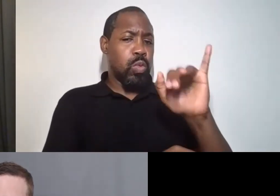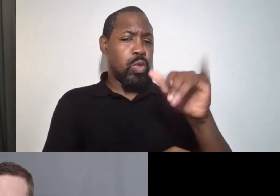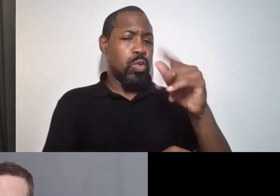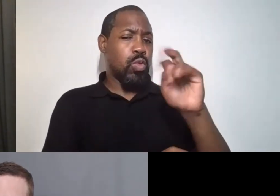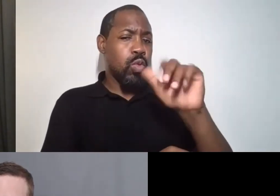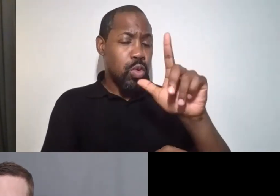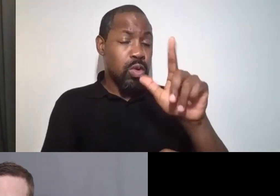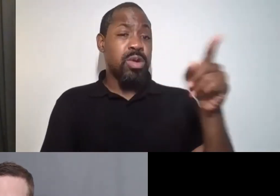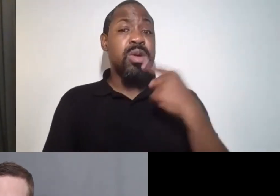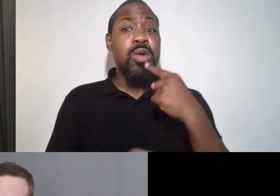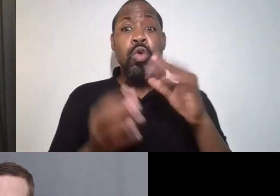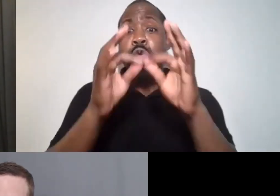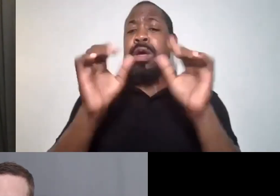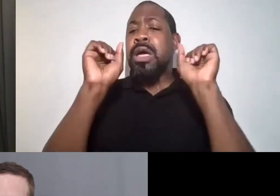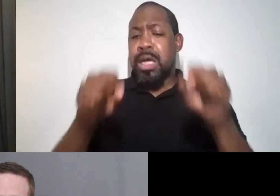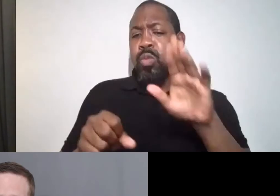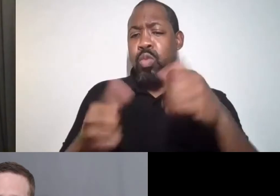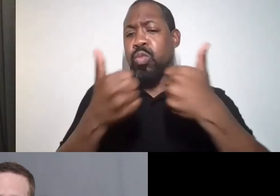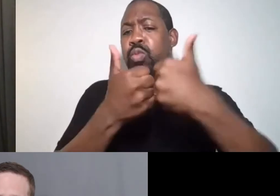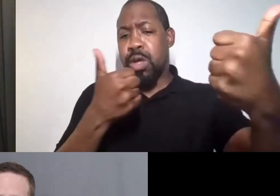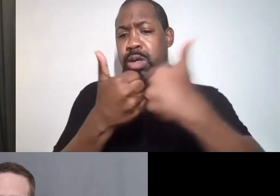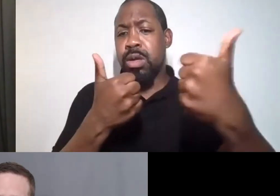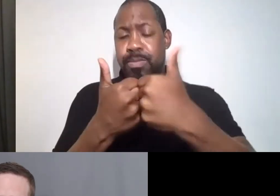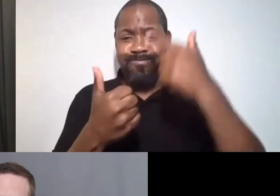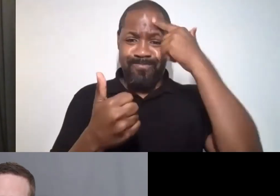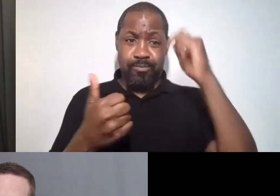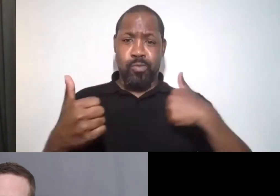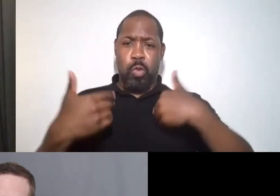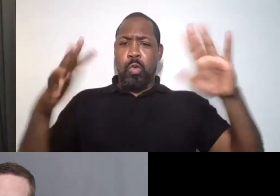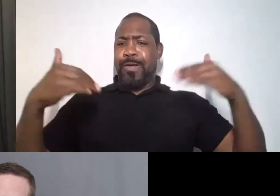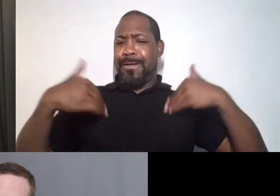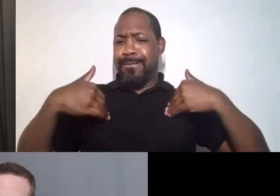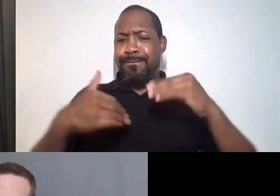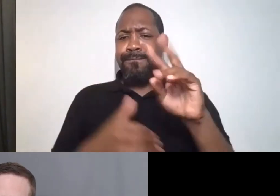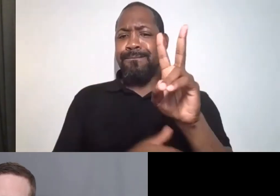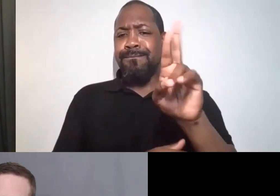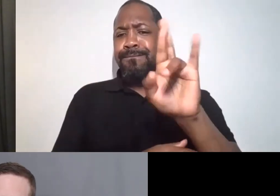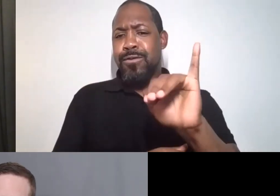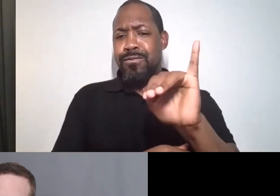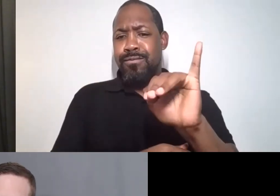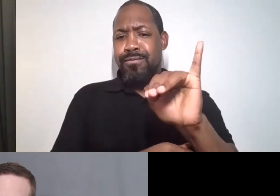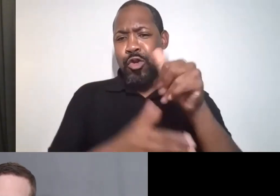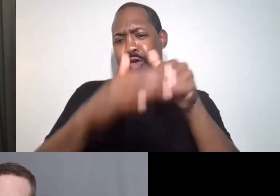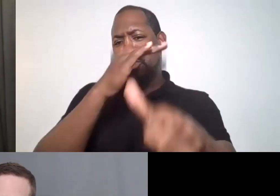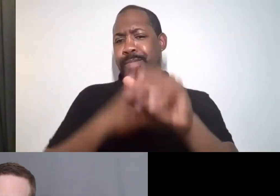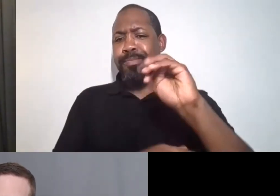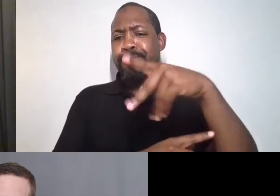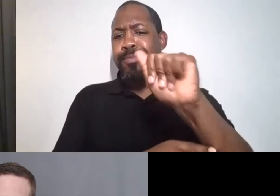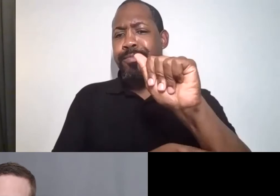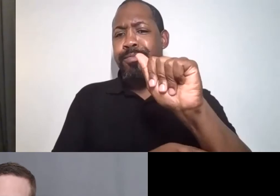order and we talked to the Attorney General, some interpreters could still work remote. Like we have